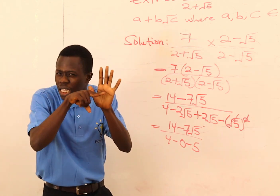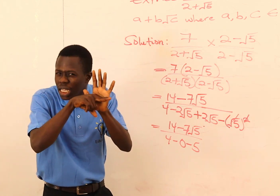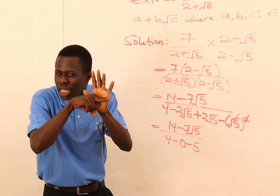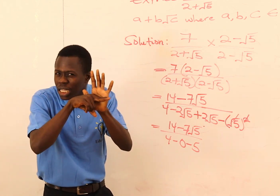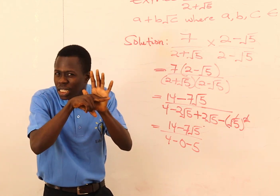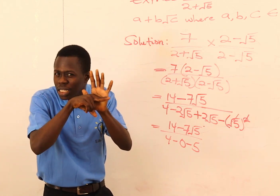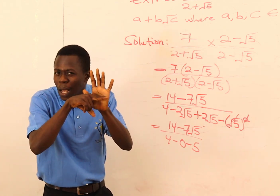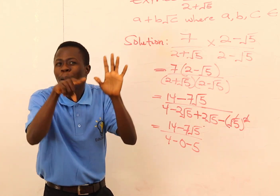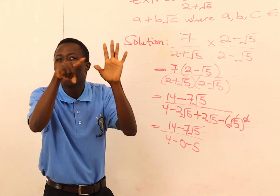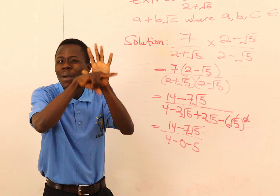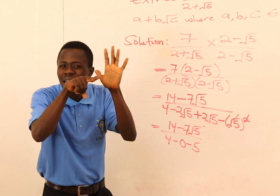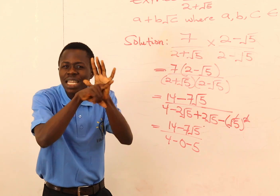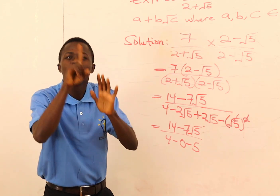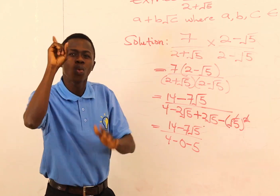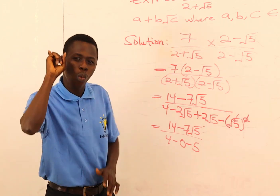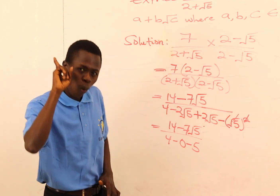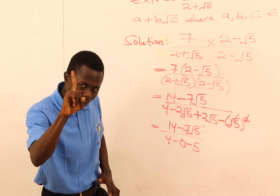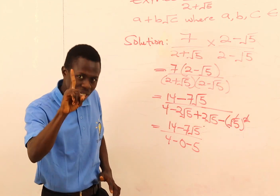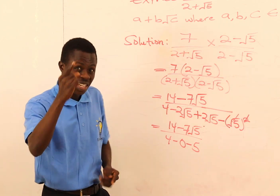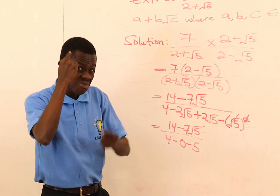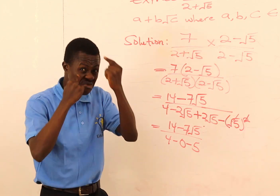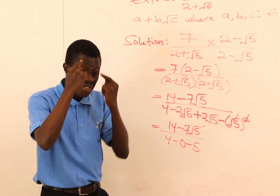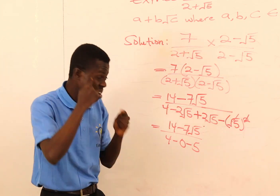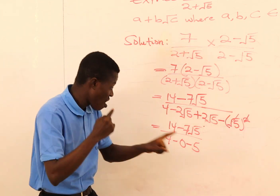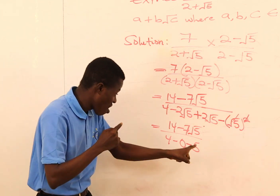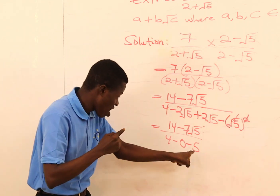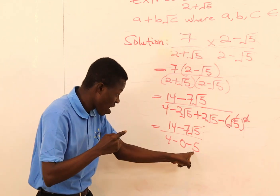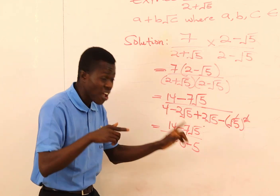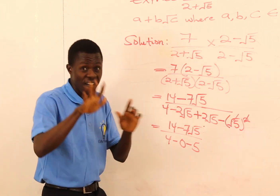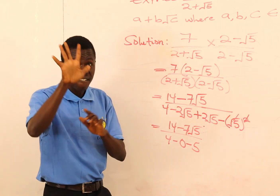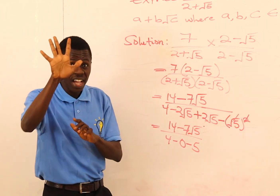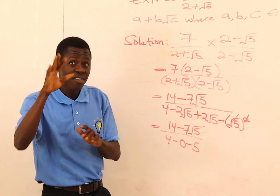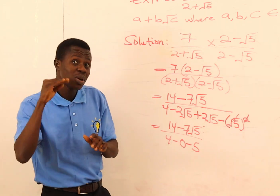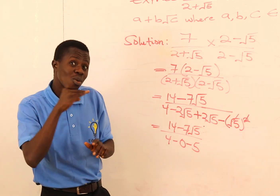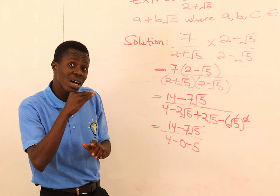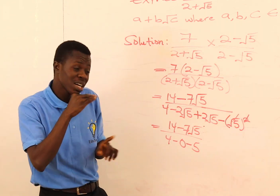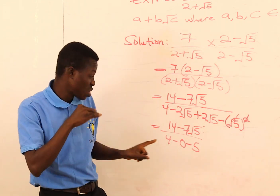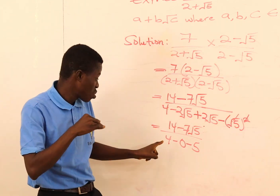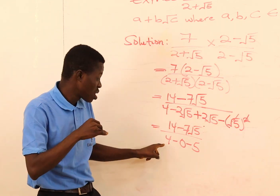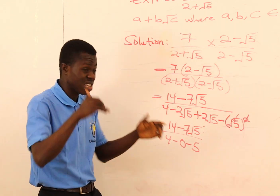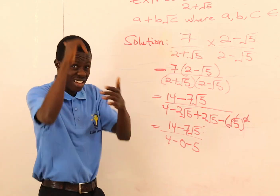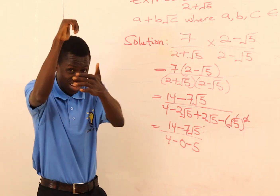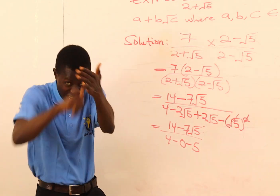Now, what do we do next? So we subtract the denominator. 4